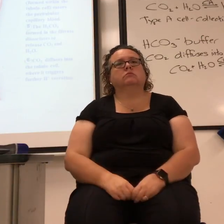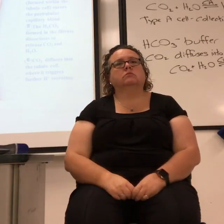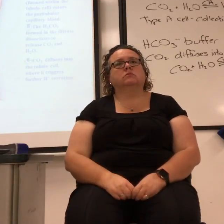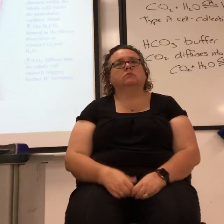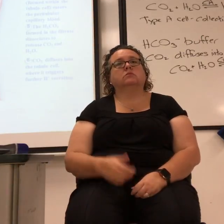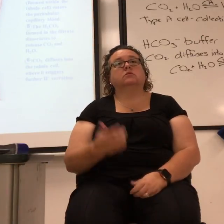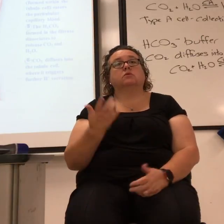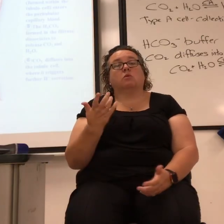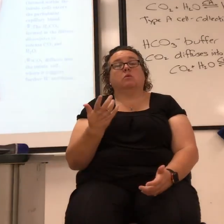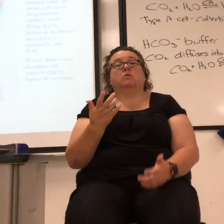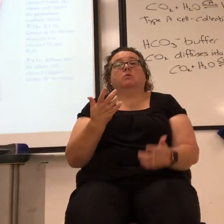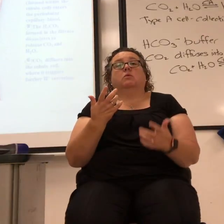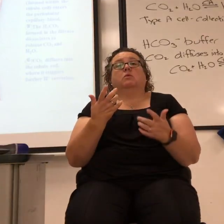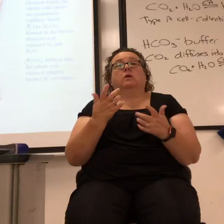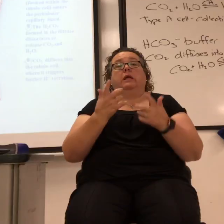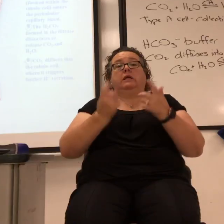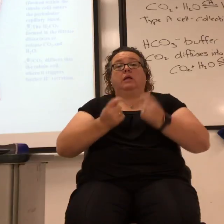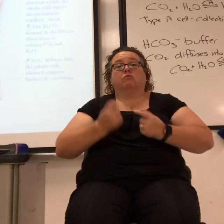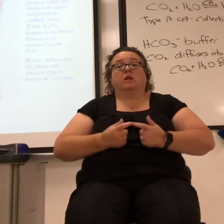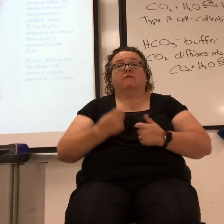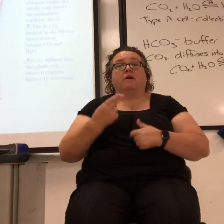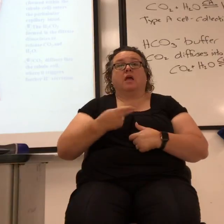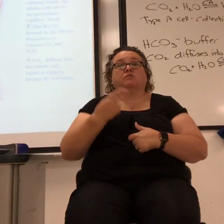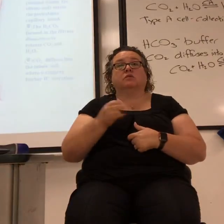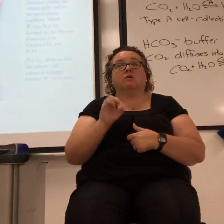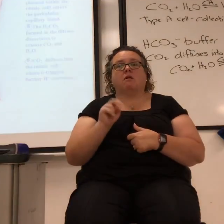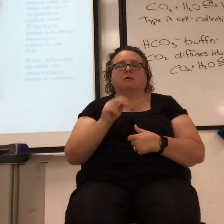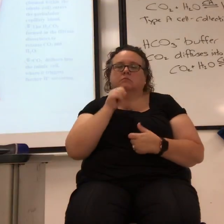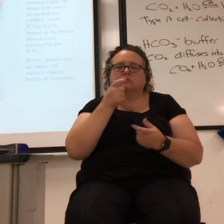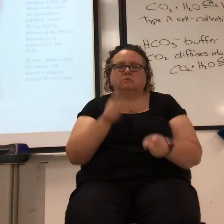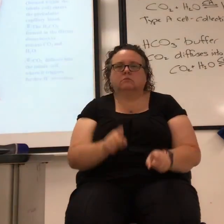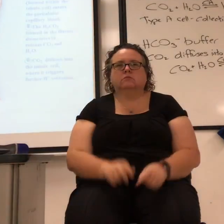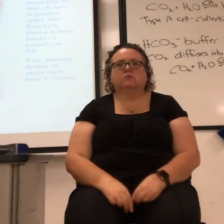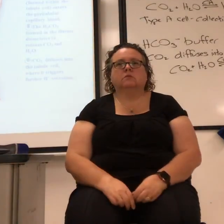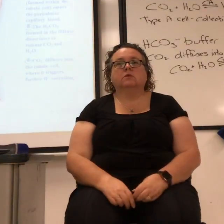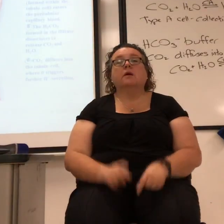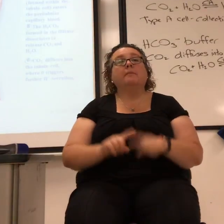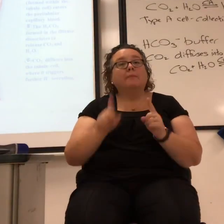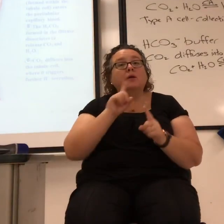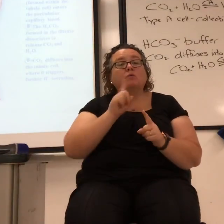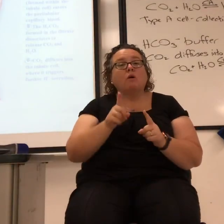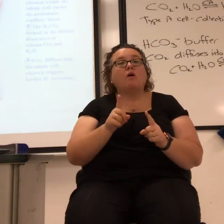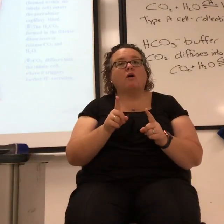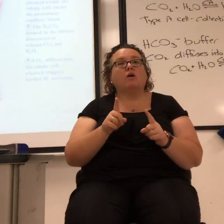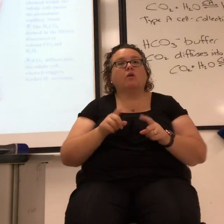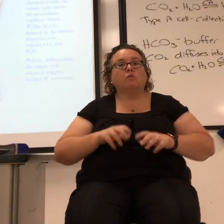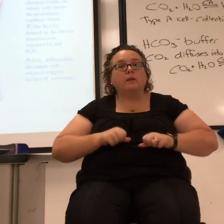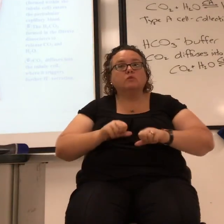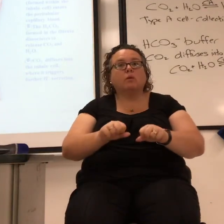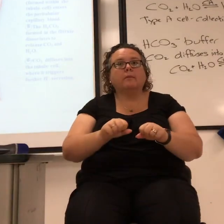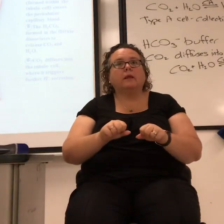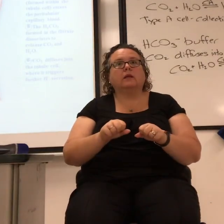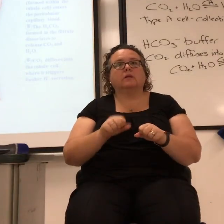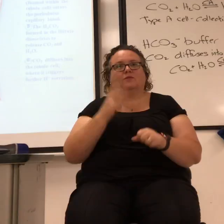So in terms of just getting rid of the hydrogen ions, you're not doing it. Okay. But you are reabsorbing, if you look at the figure.